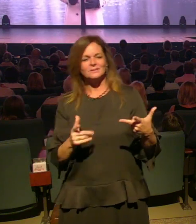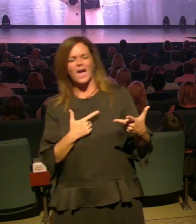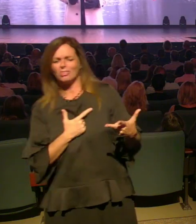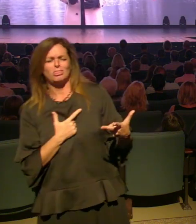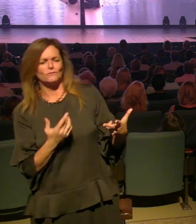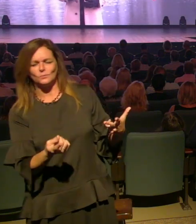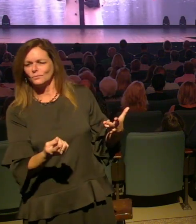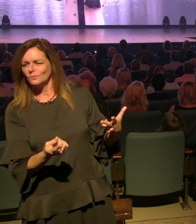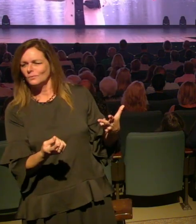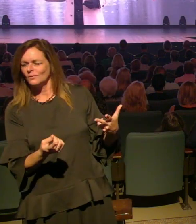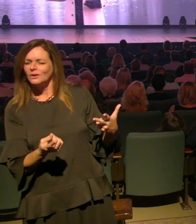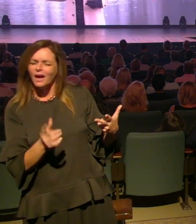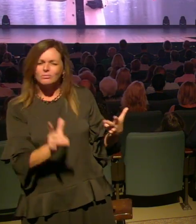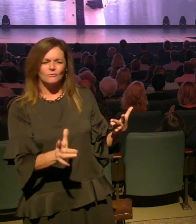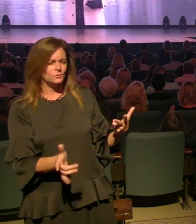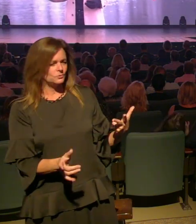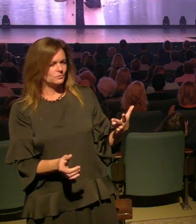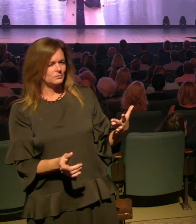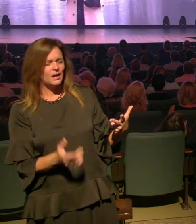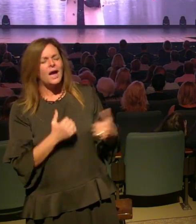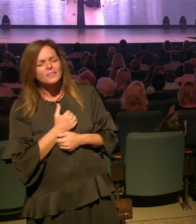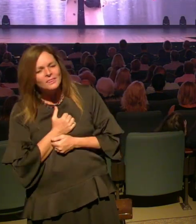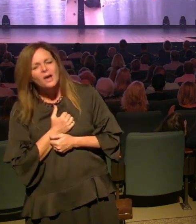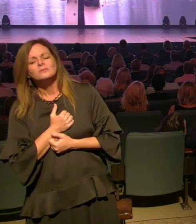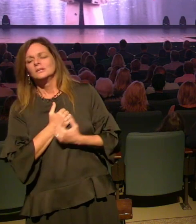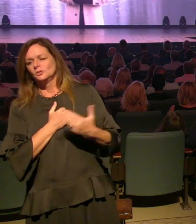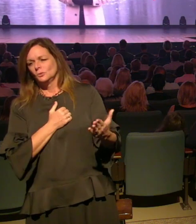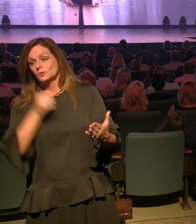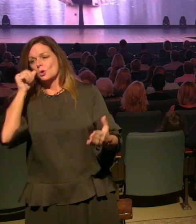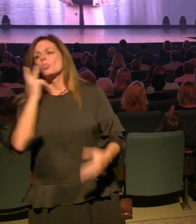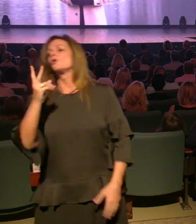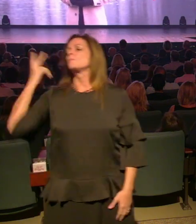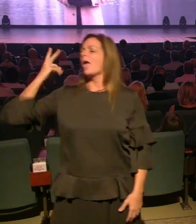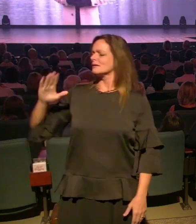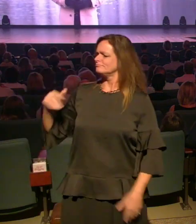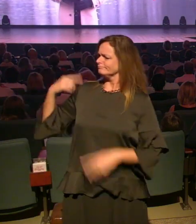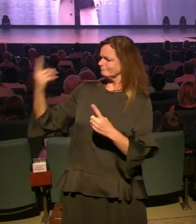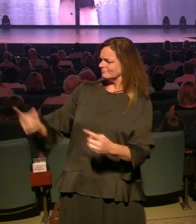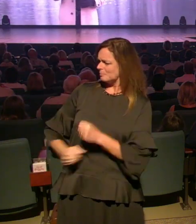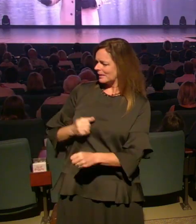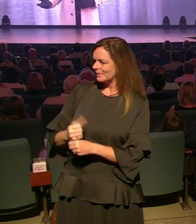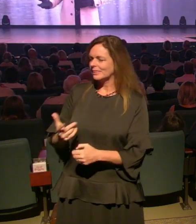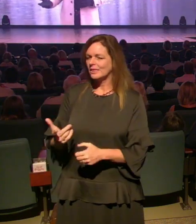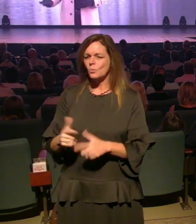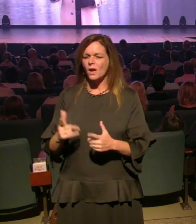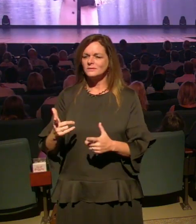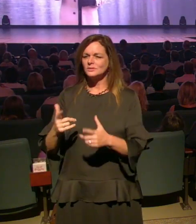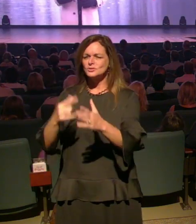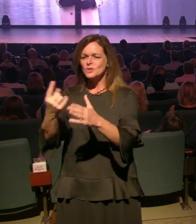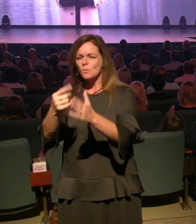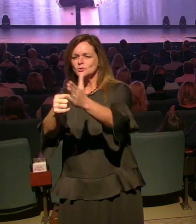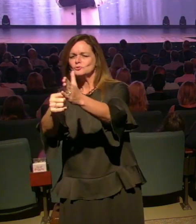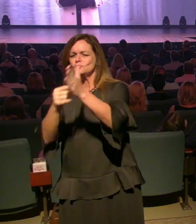you. Looking back over my life, the gifts that have held the most significance are the ones that express love from the